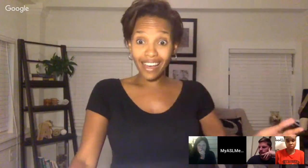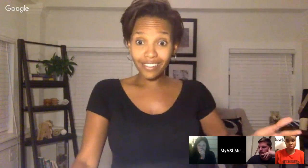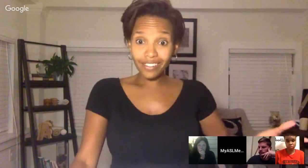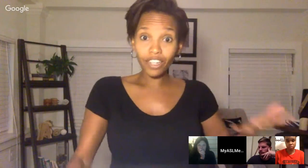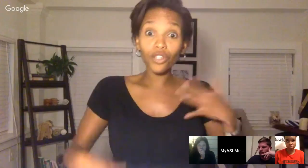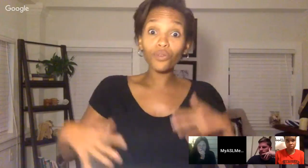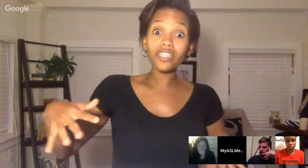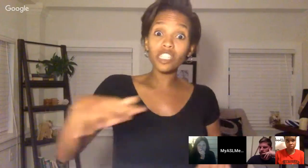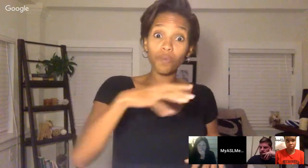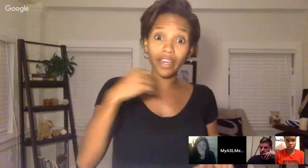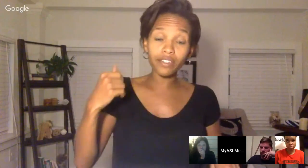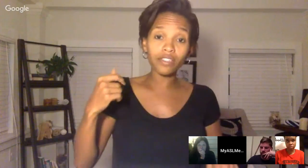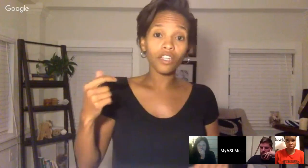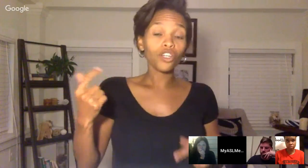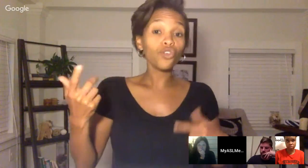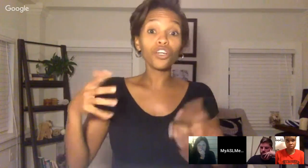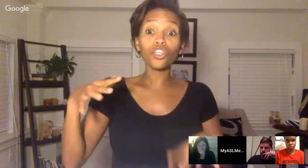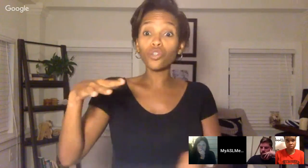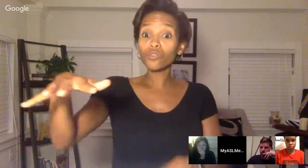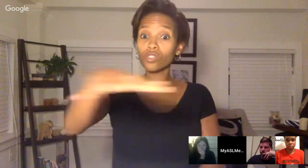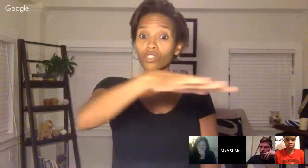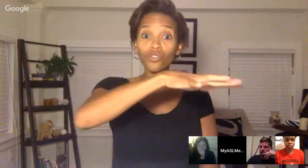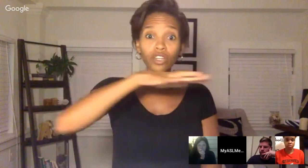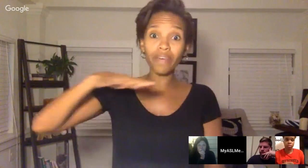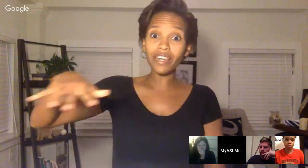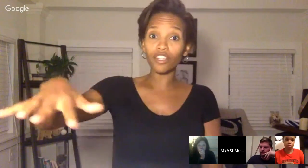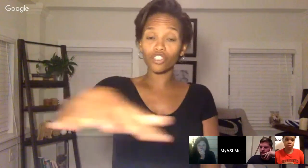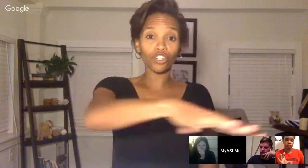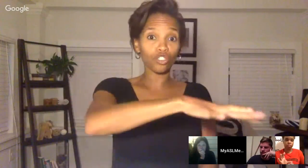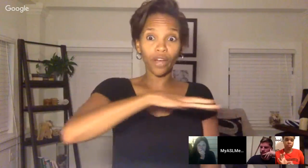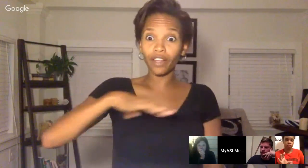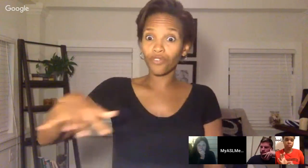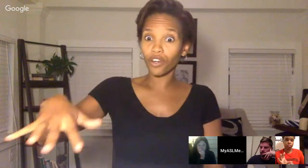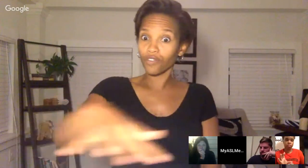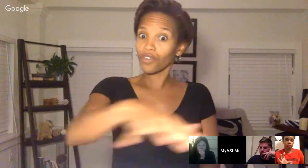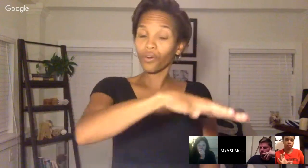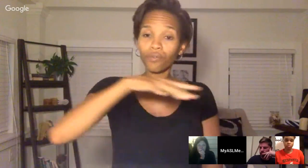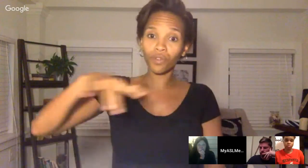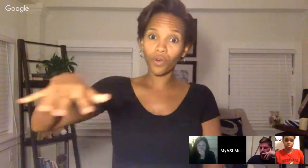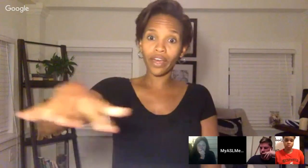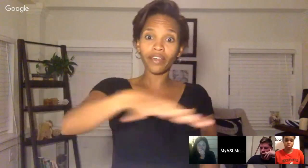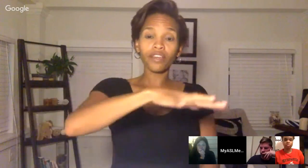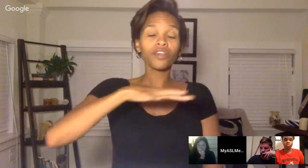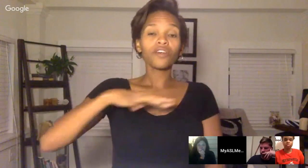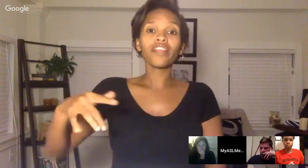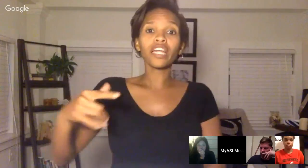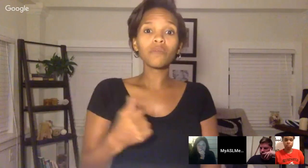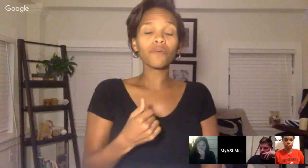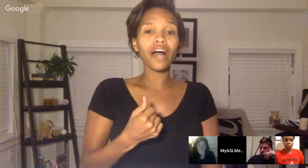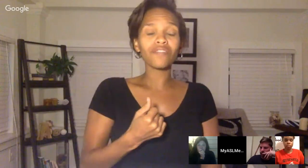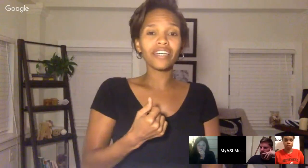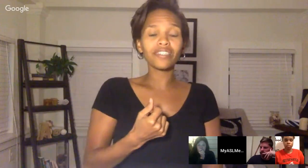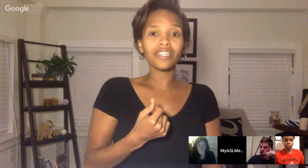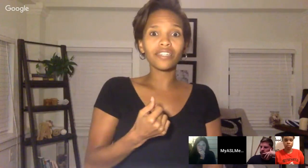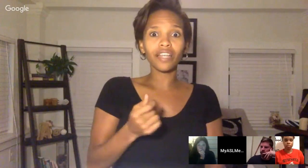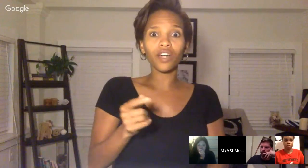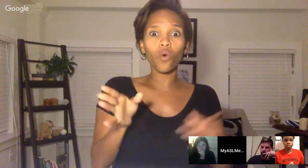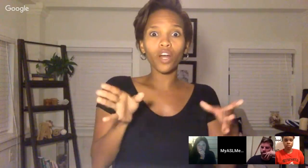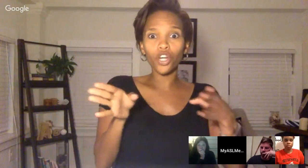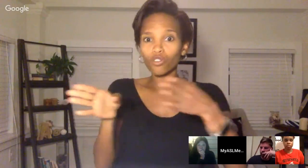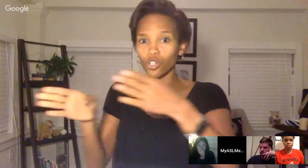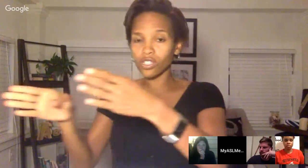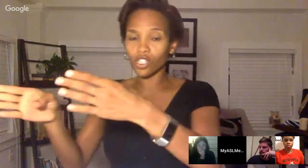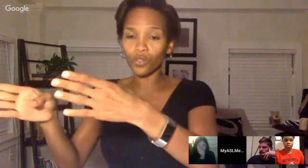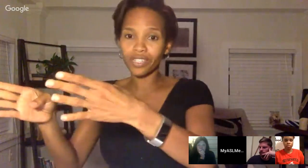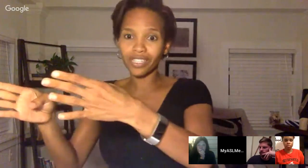depicting that and using space, you can make the church right in front of you, okay? A lot of people have a tendency to like